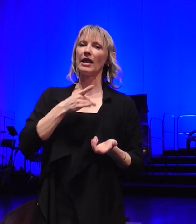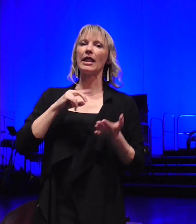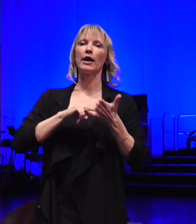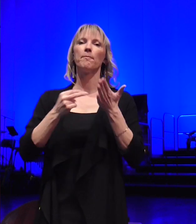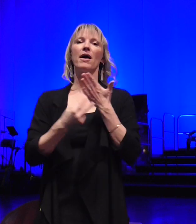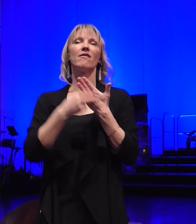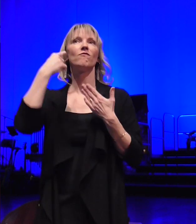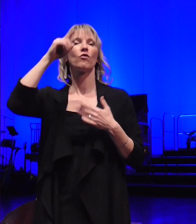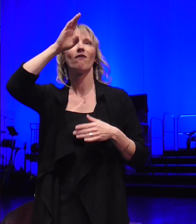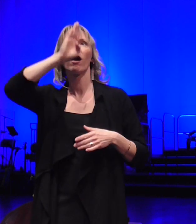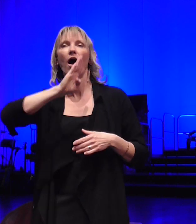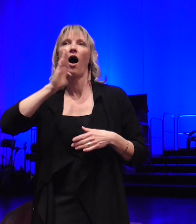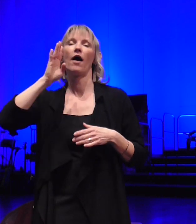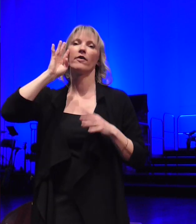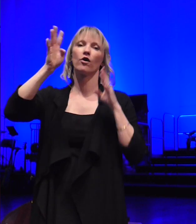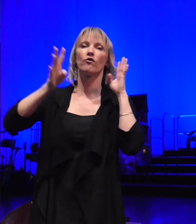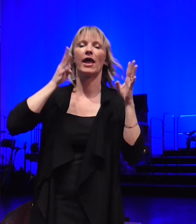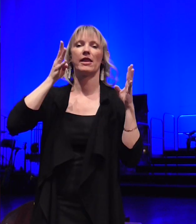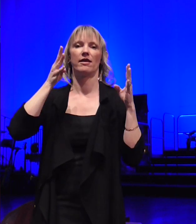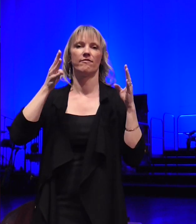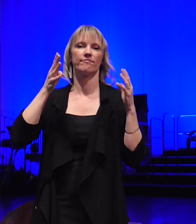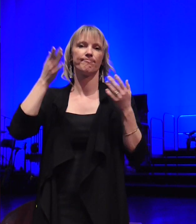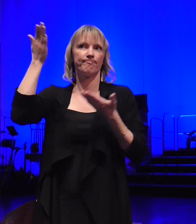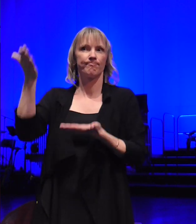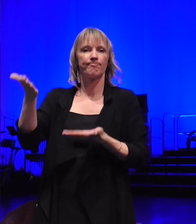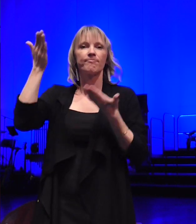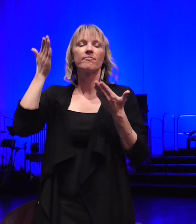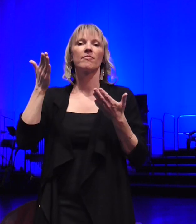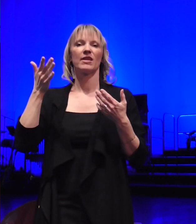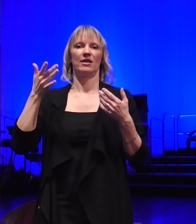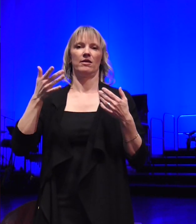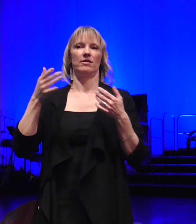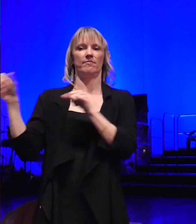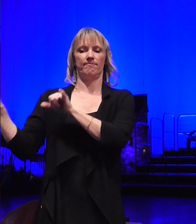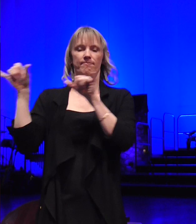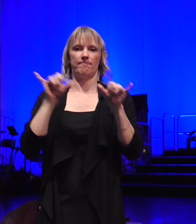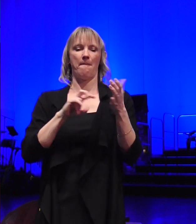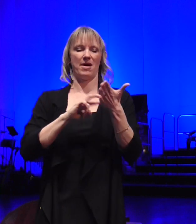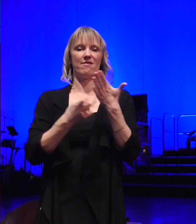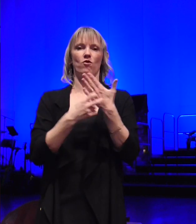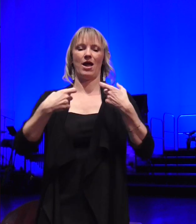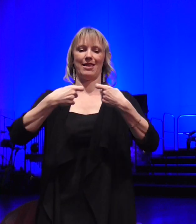for God or the creative medium of electricity.